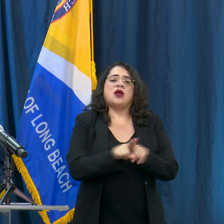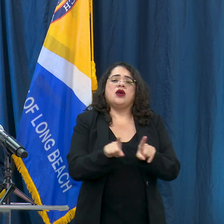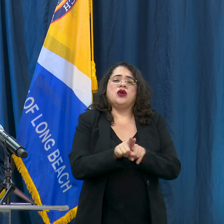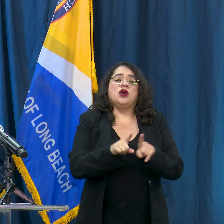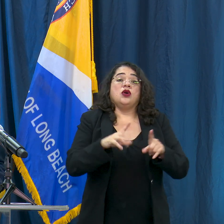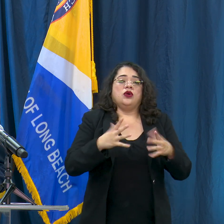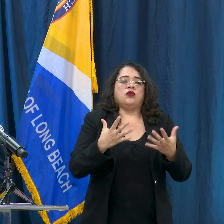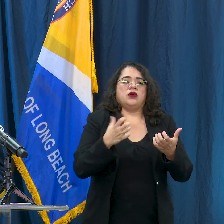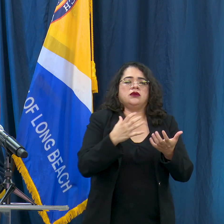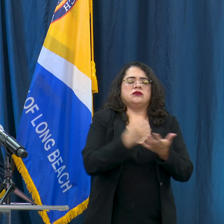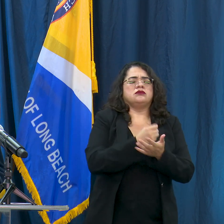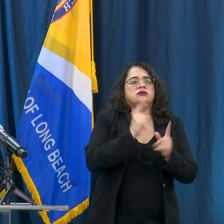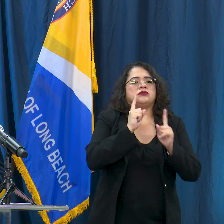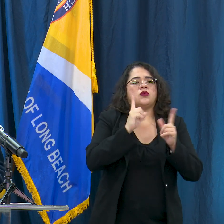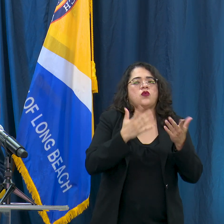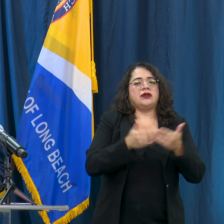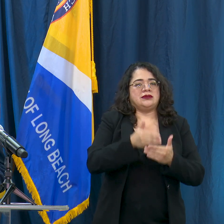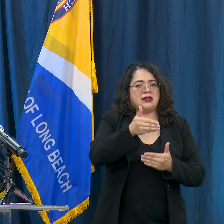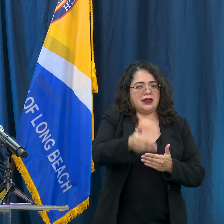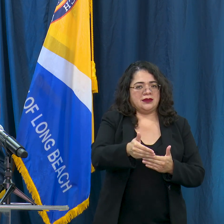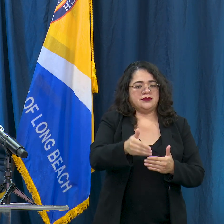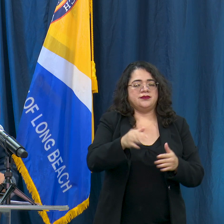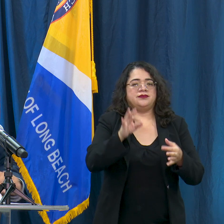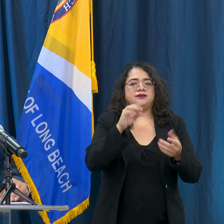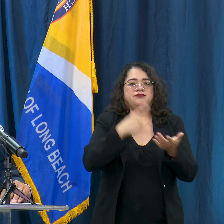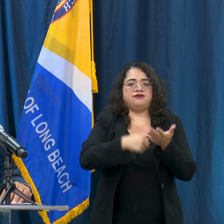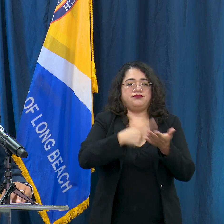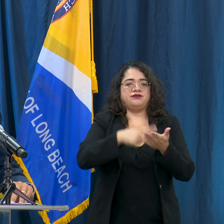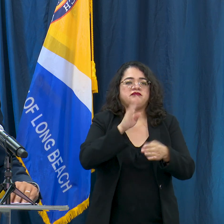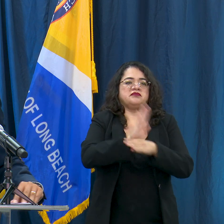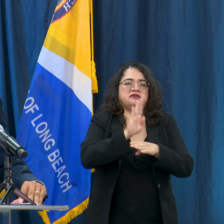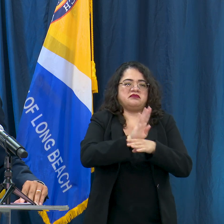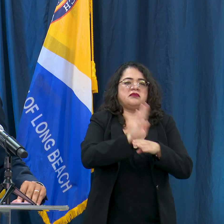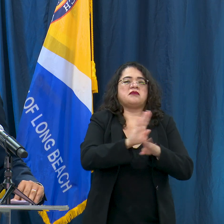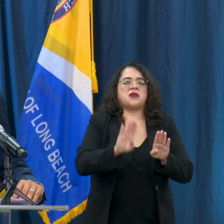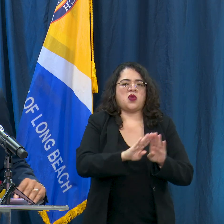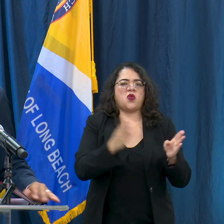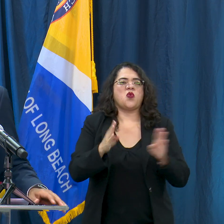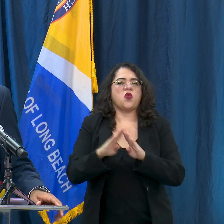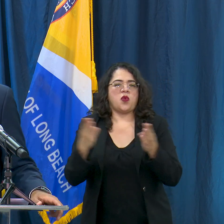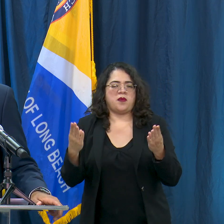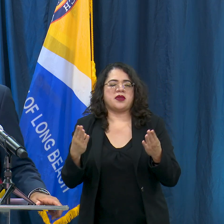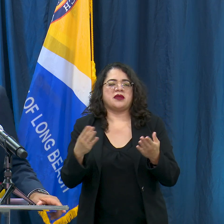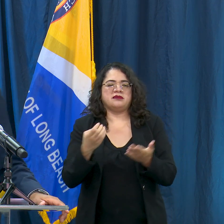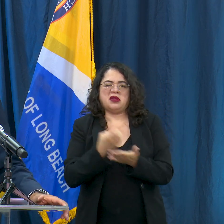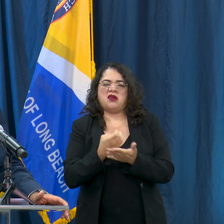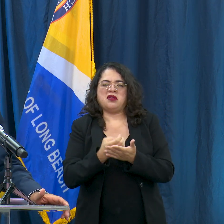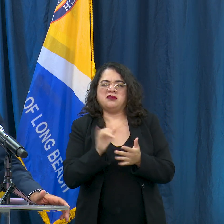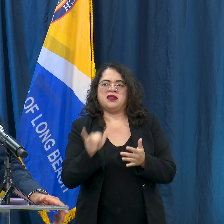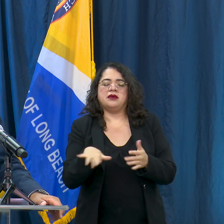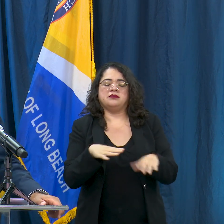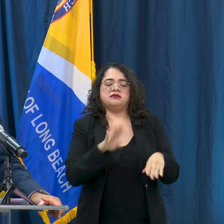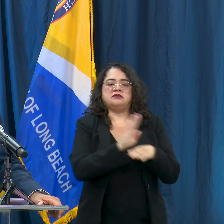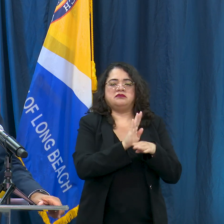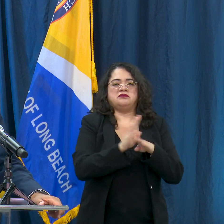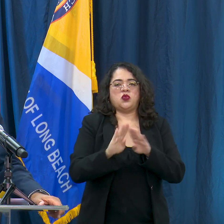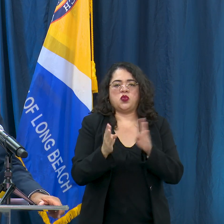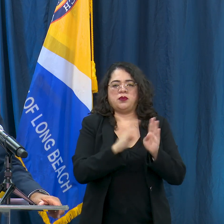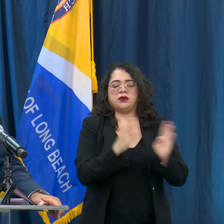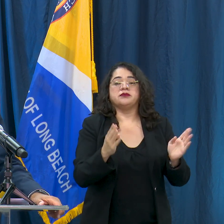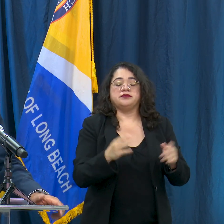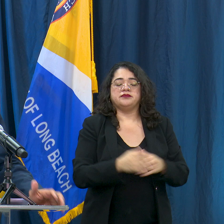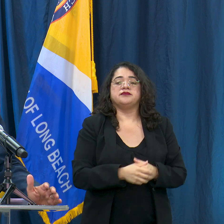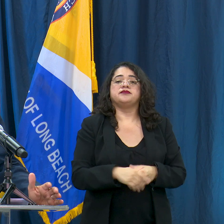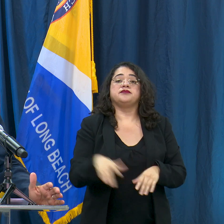about what's next as far as the economy. We know that that up until now, Long Beach